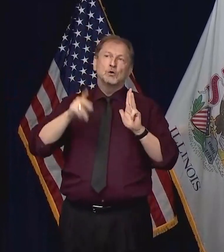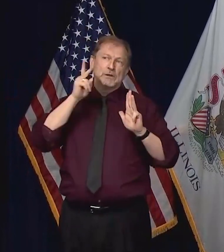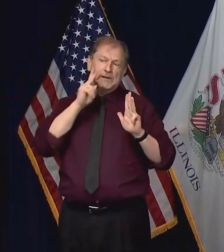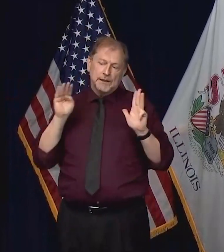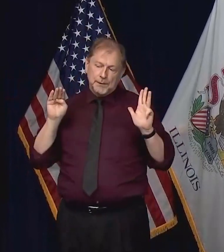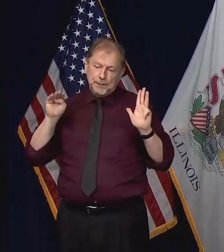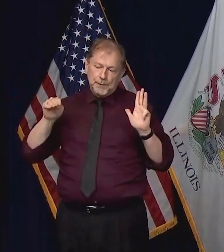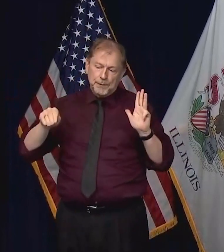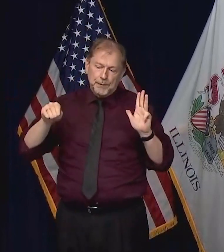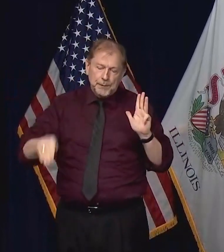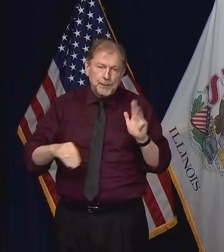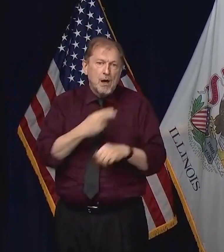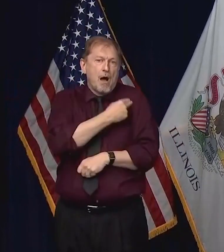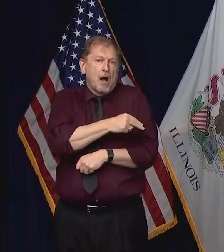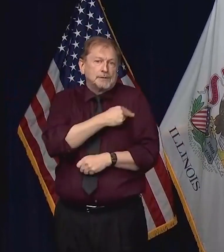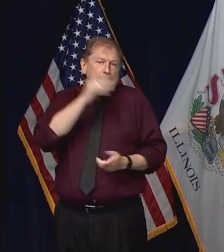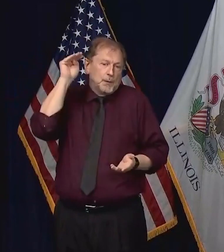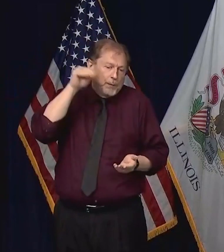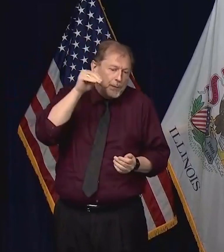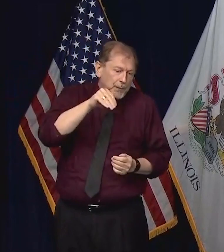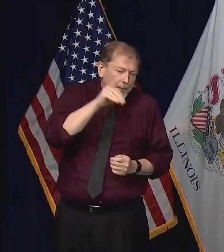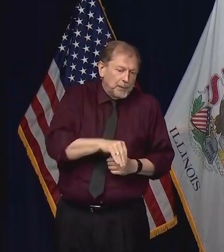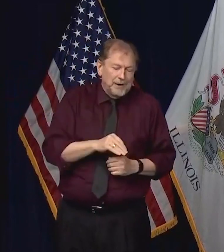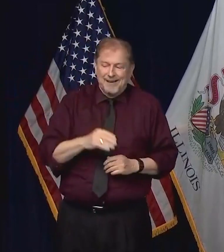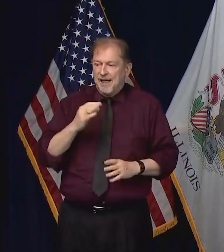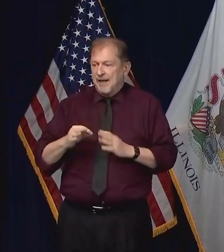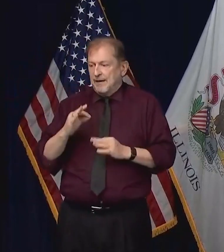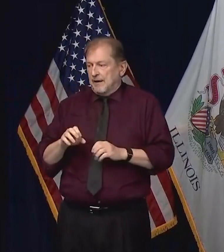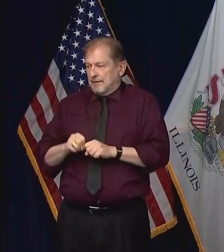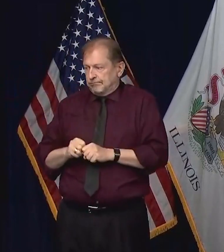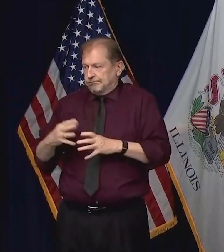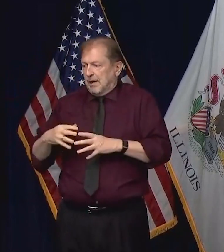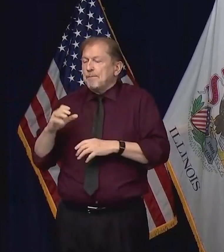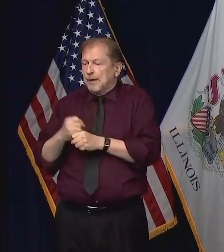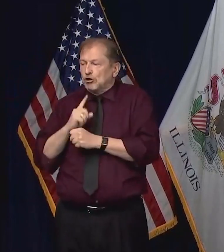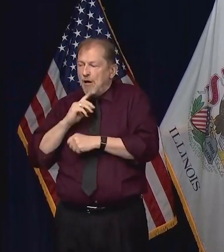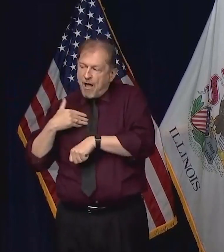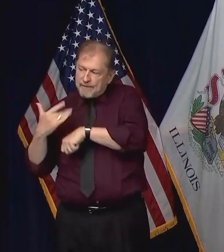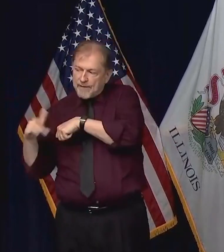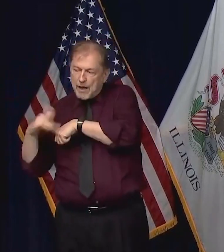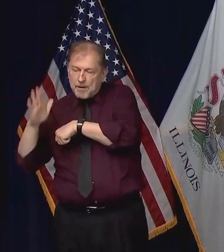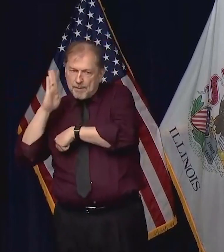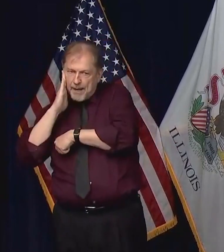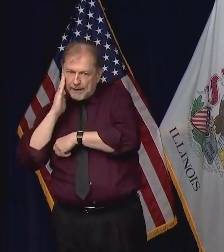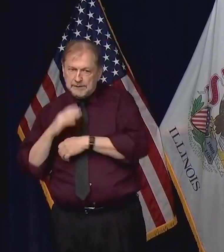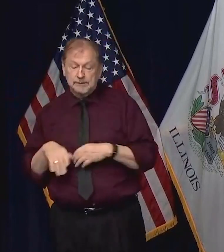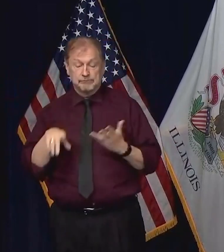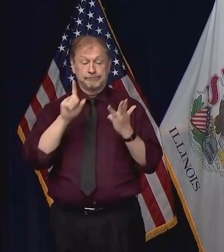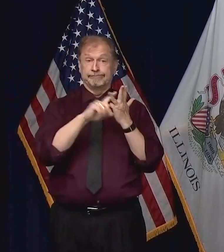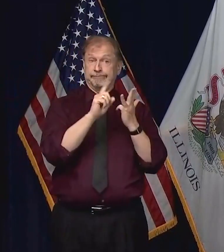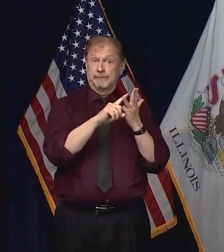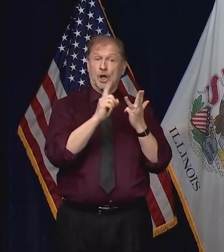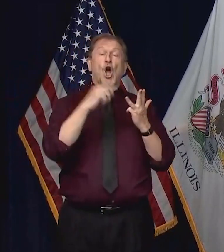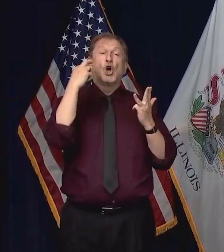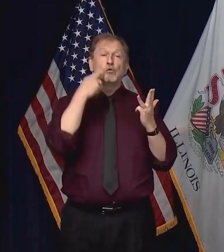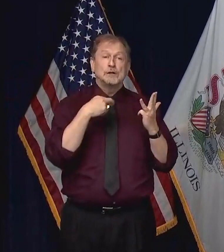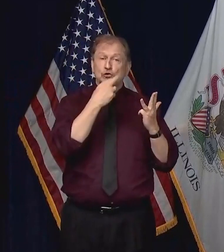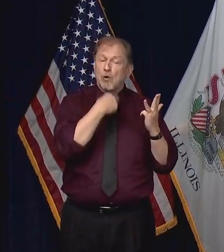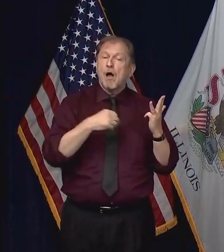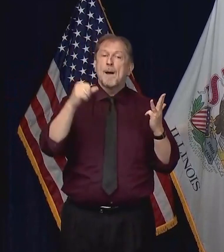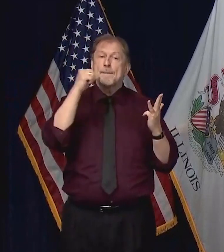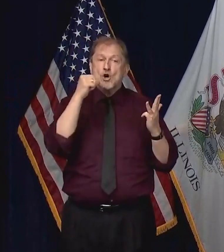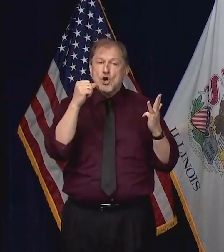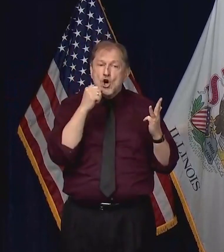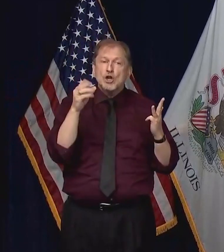maintain surge capacity. And if so, restaurants, bars, spas, cinemas,